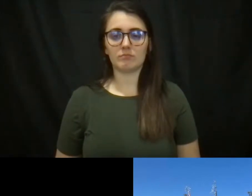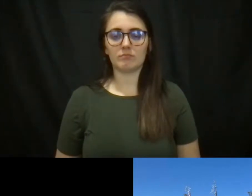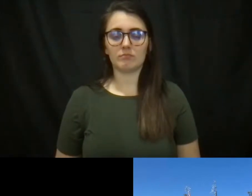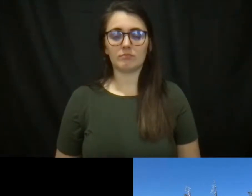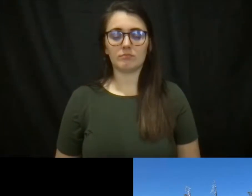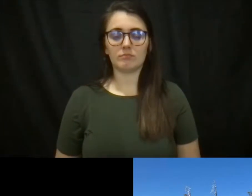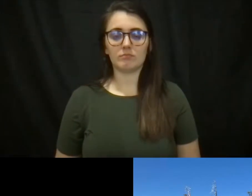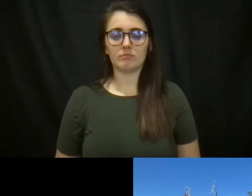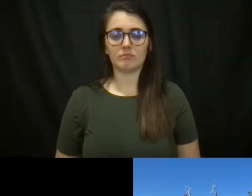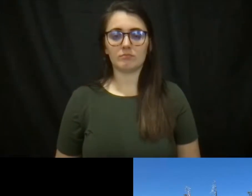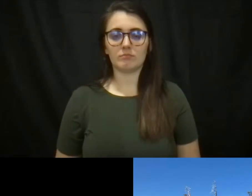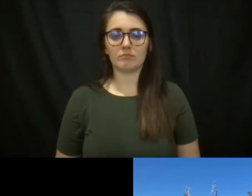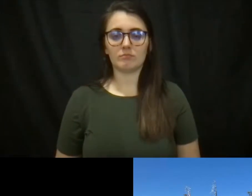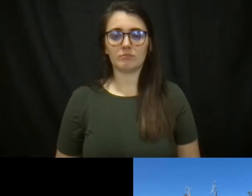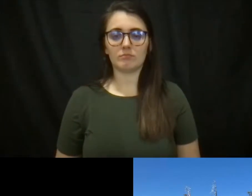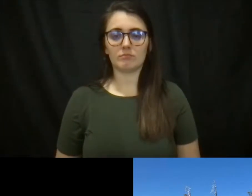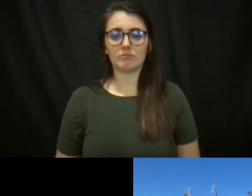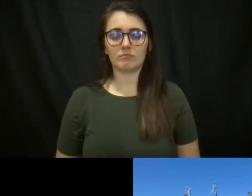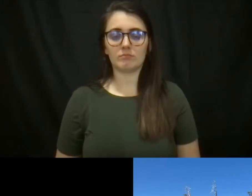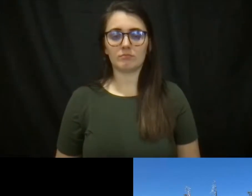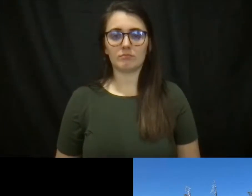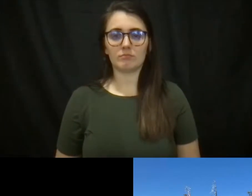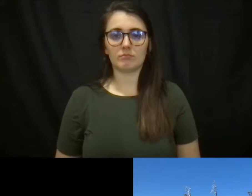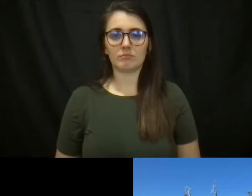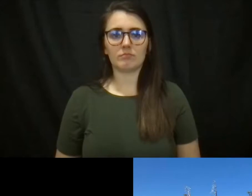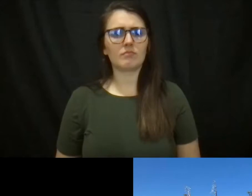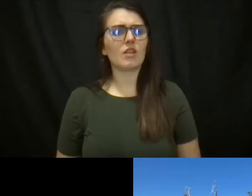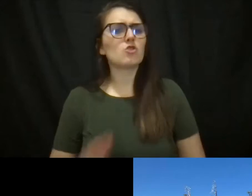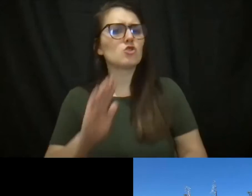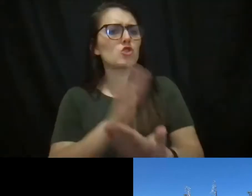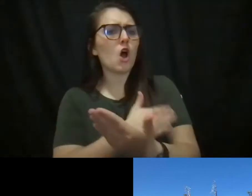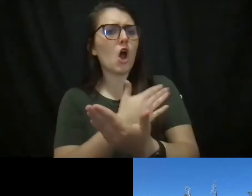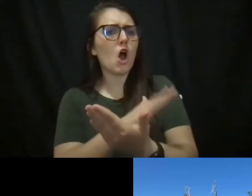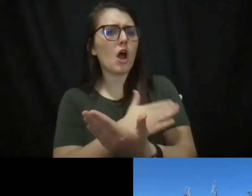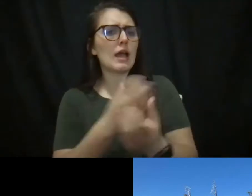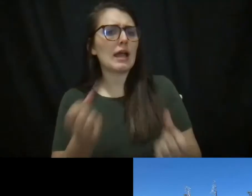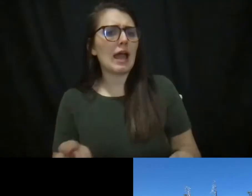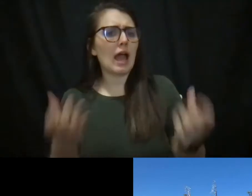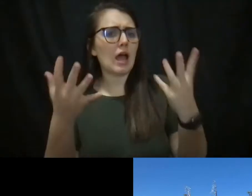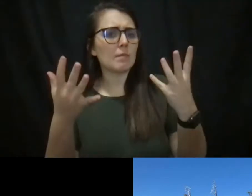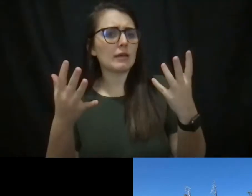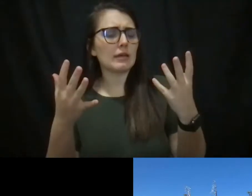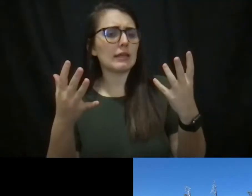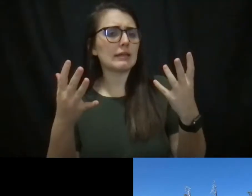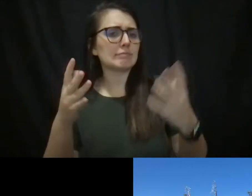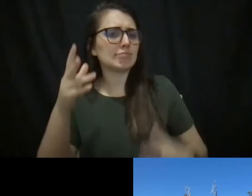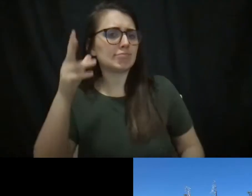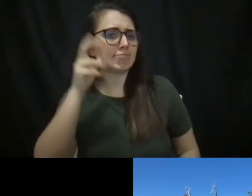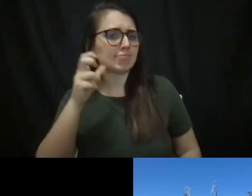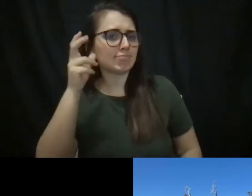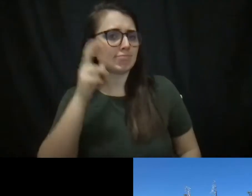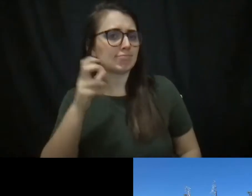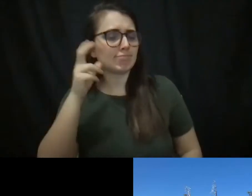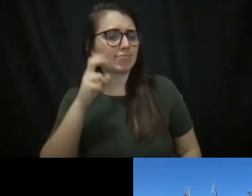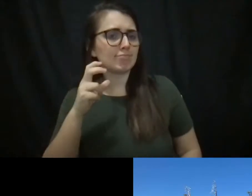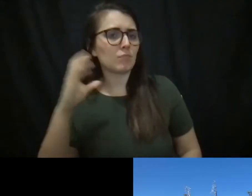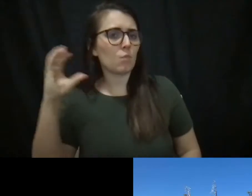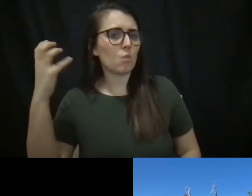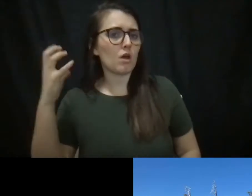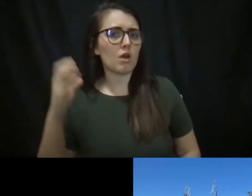much songs have you put on the radio? How many songs have we put on the radio?